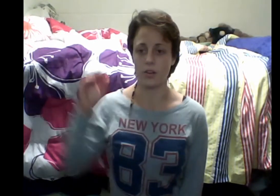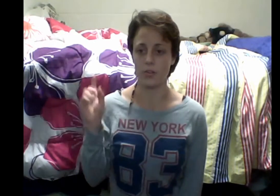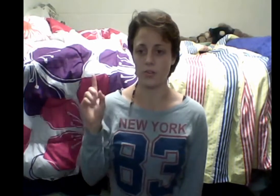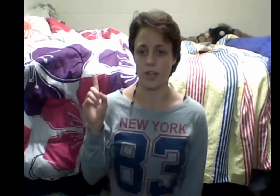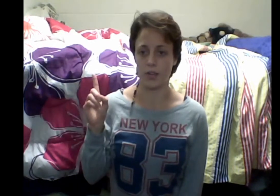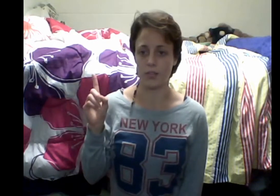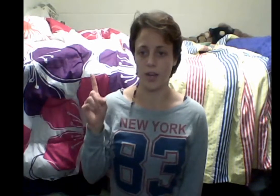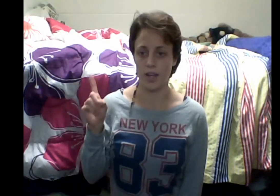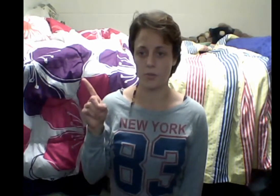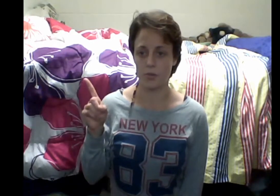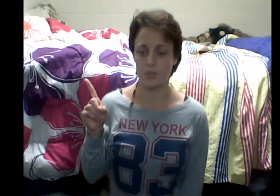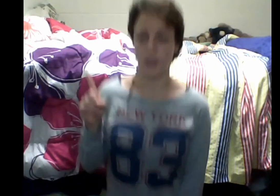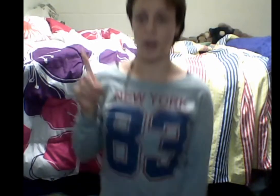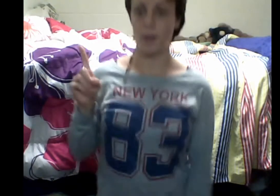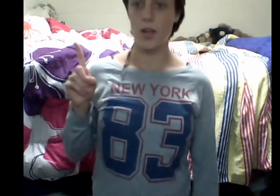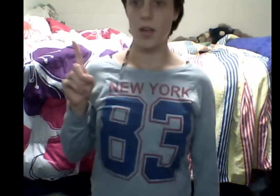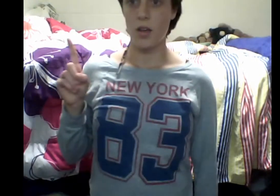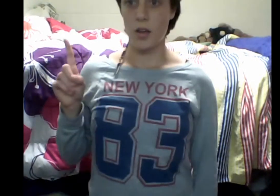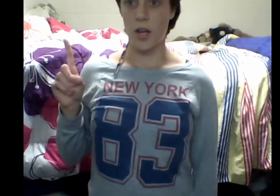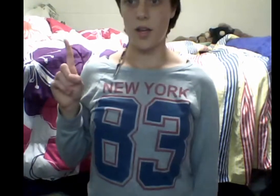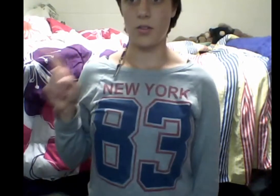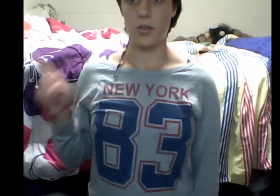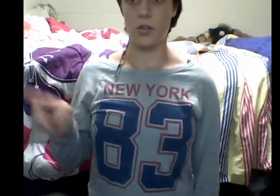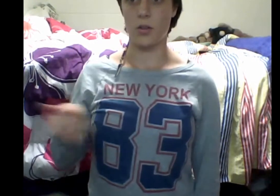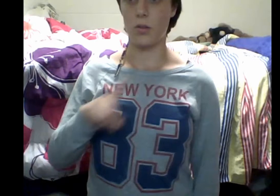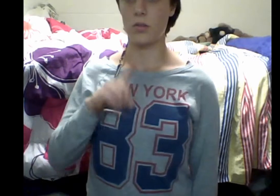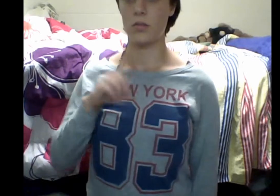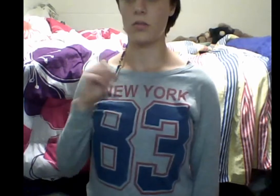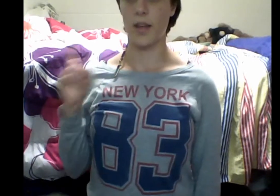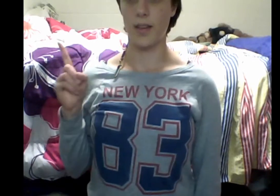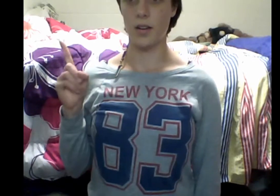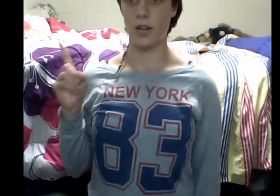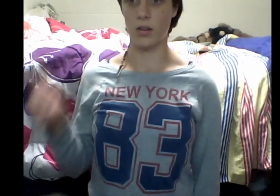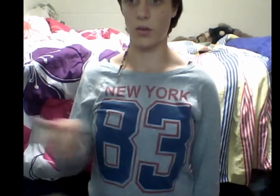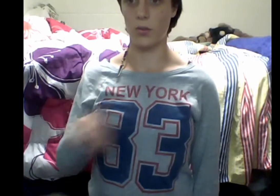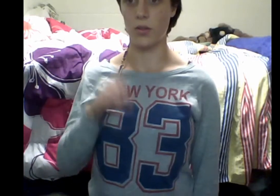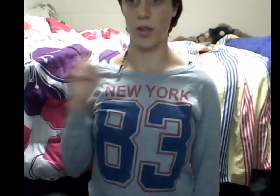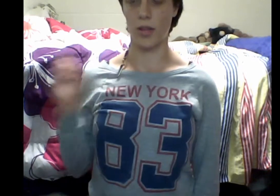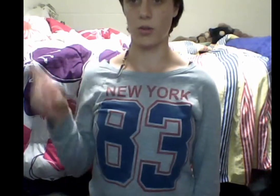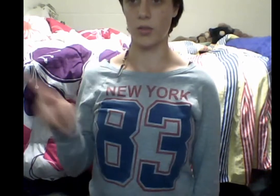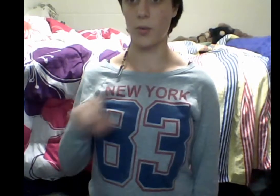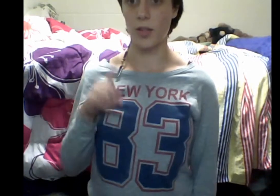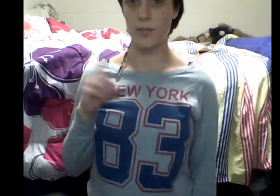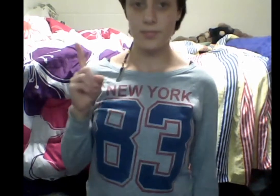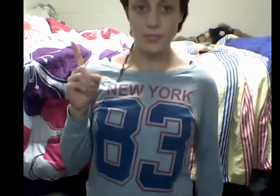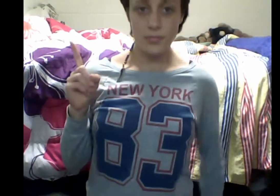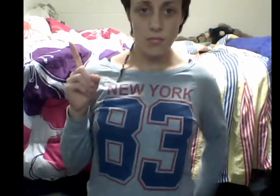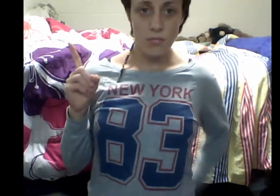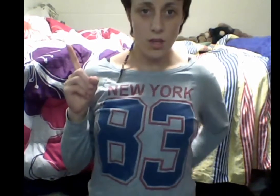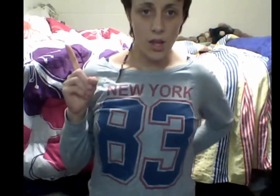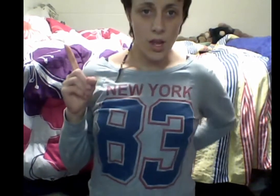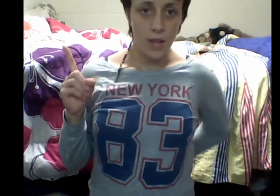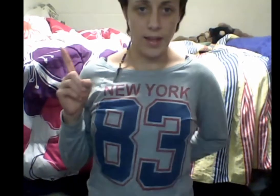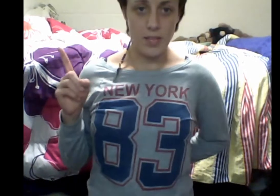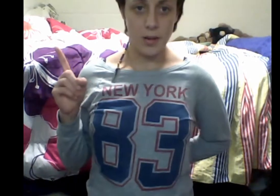alone, take your right hand with your finger up and go like that, alone, like the only one. The next part